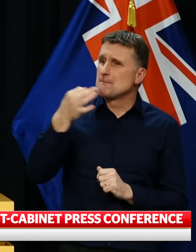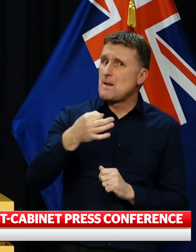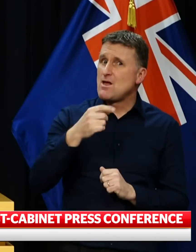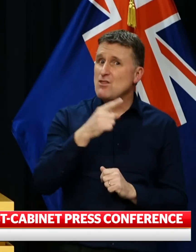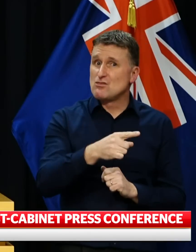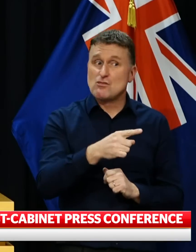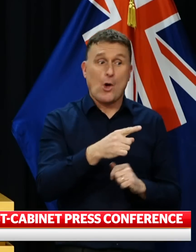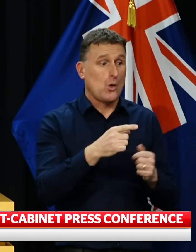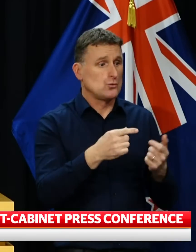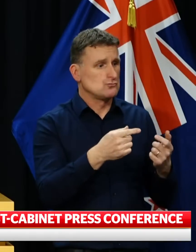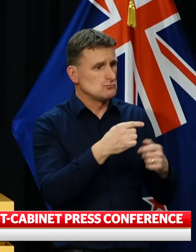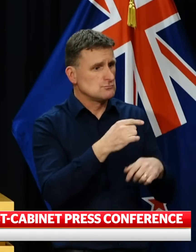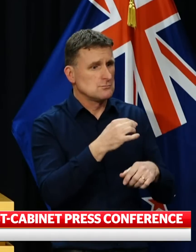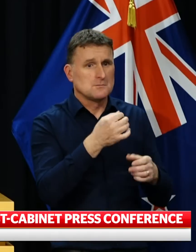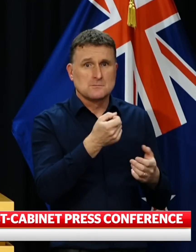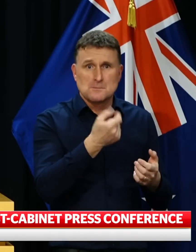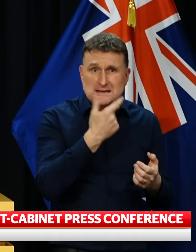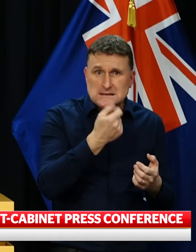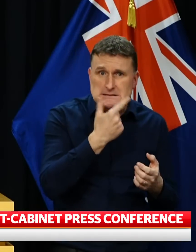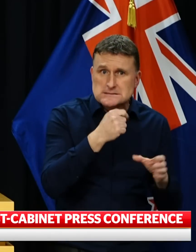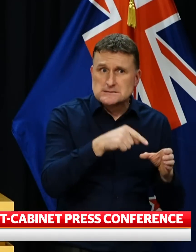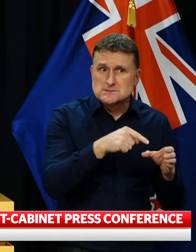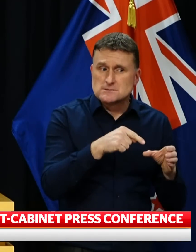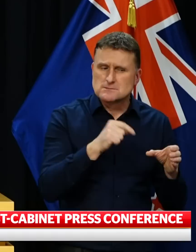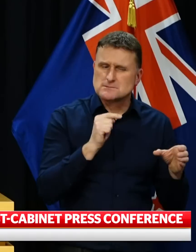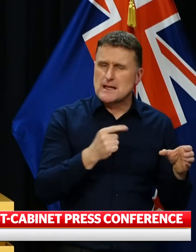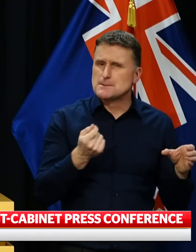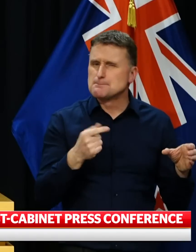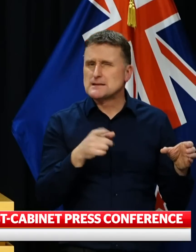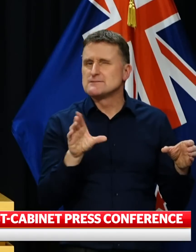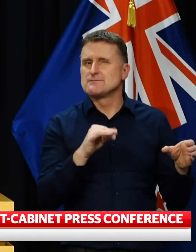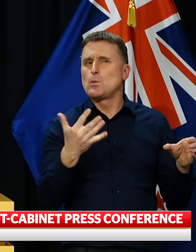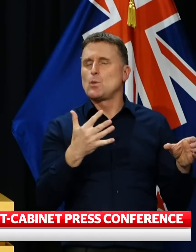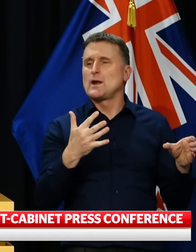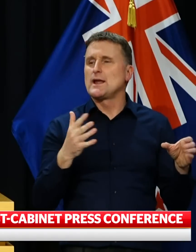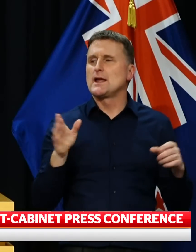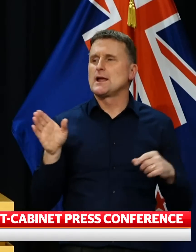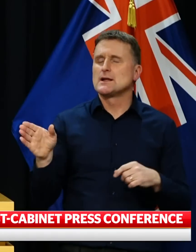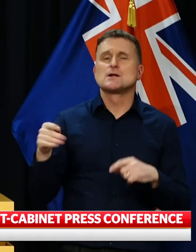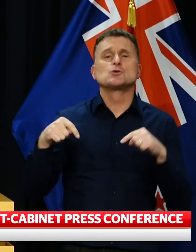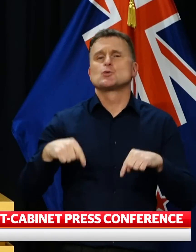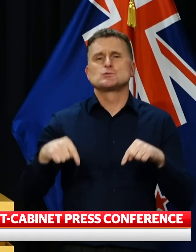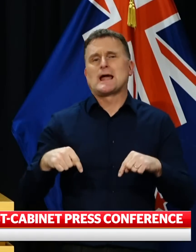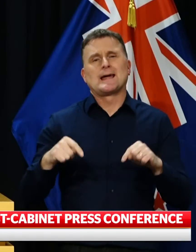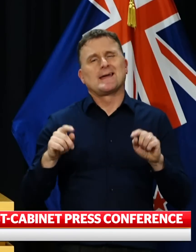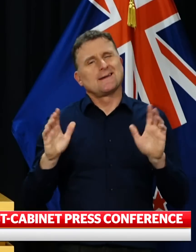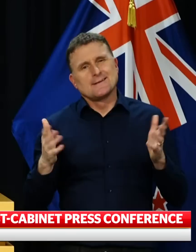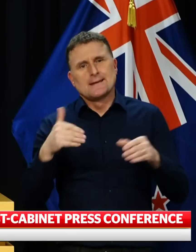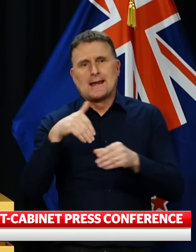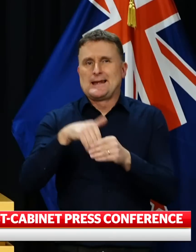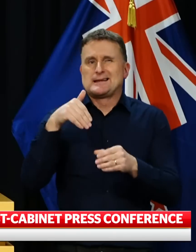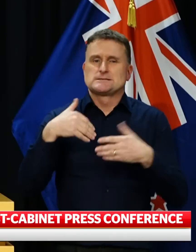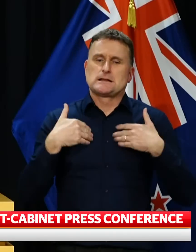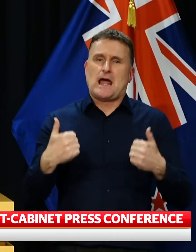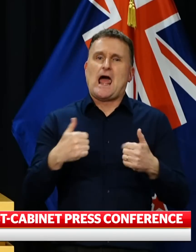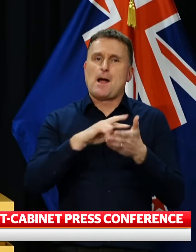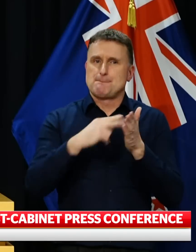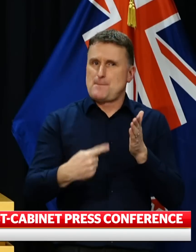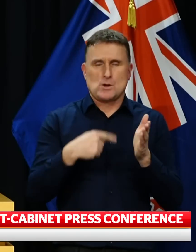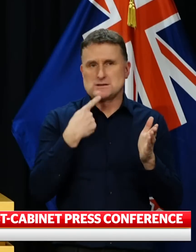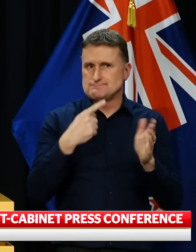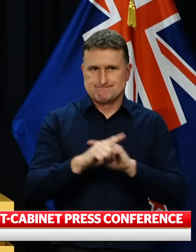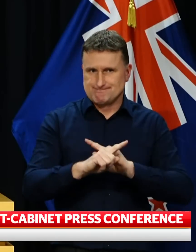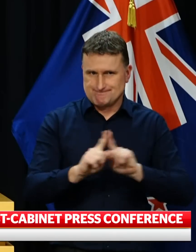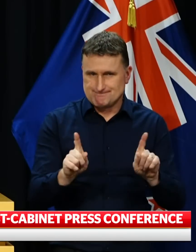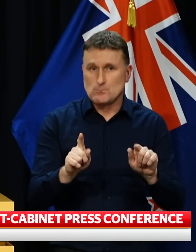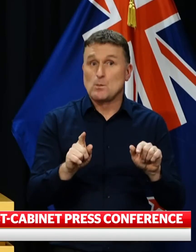fund without needing to take money from somewhere else? I'm not announcing our election health policy today, but I am indicating that increasing funding for